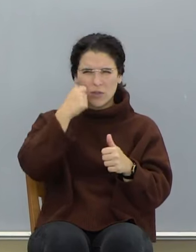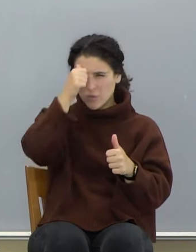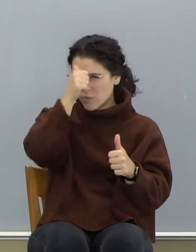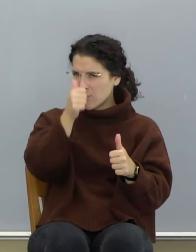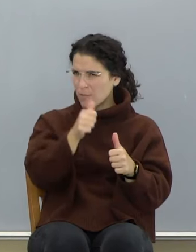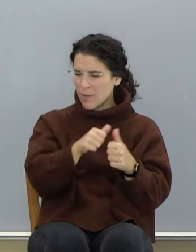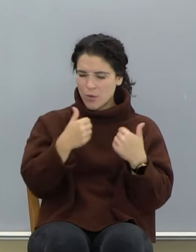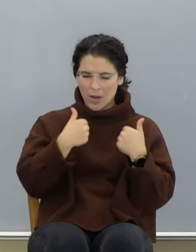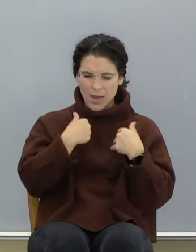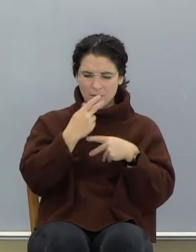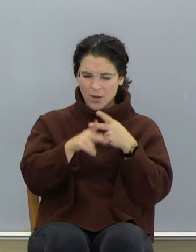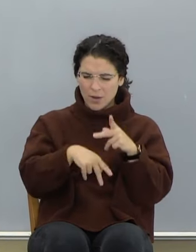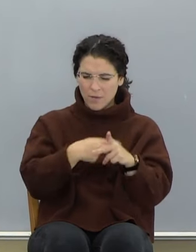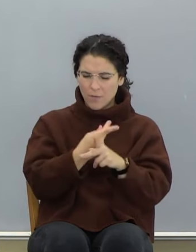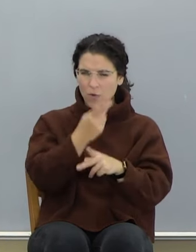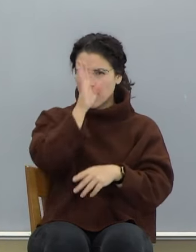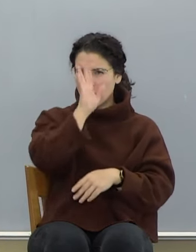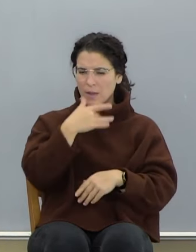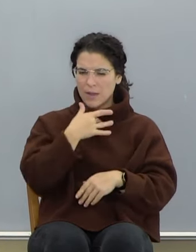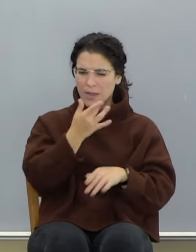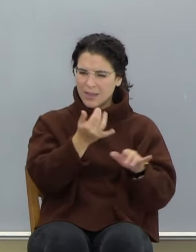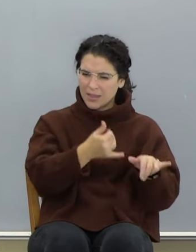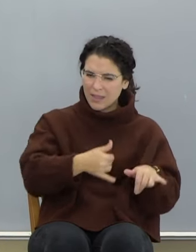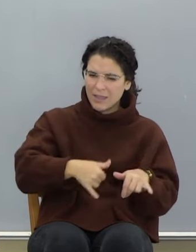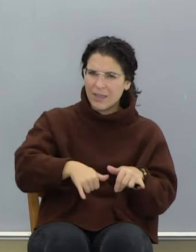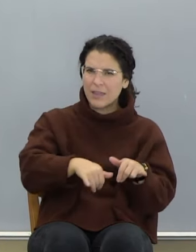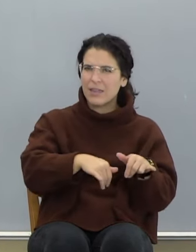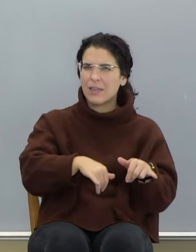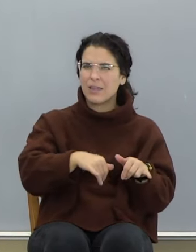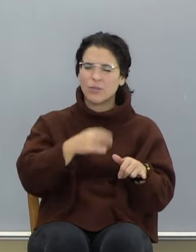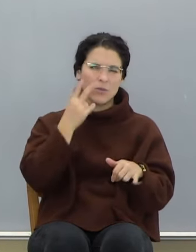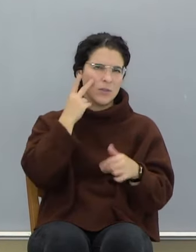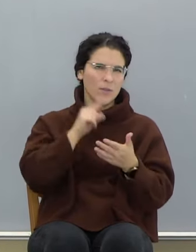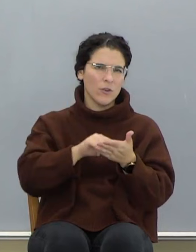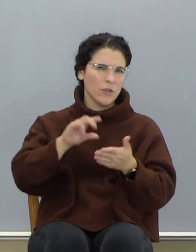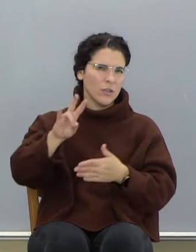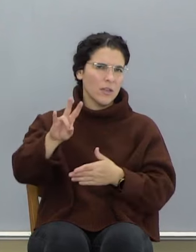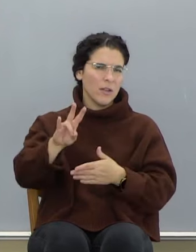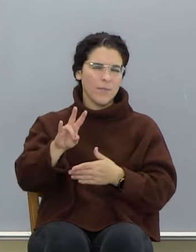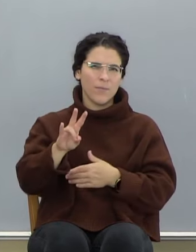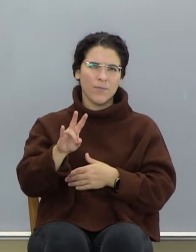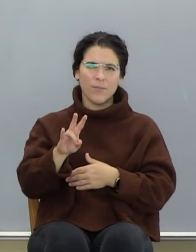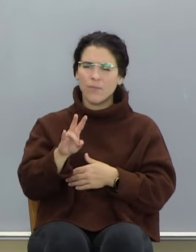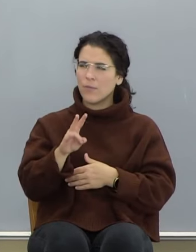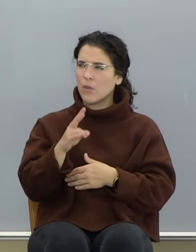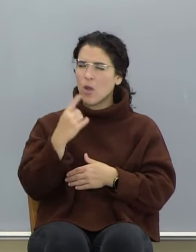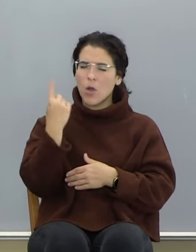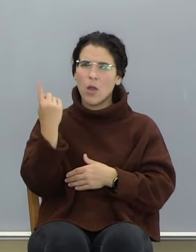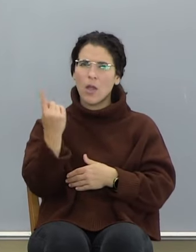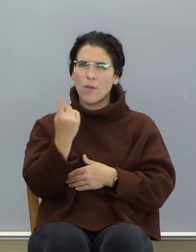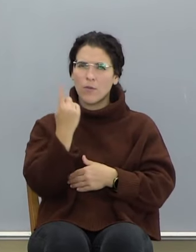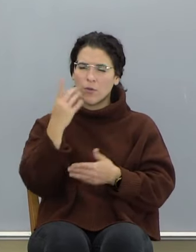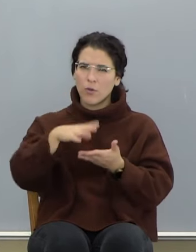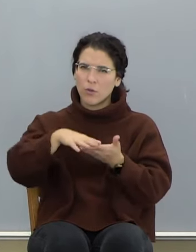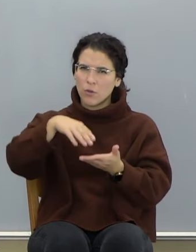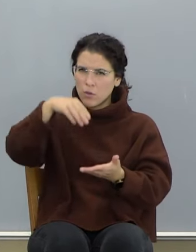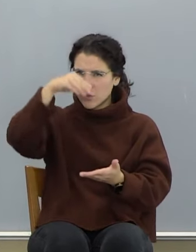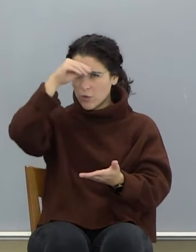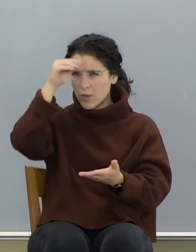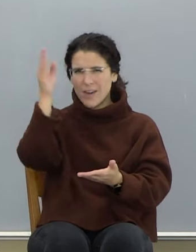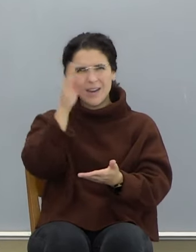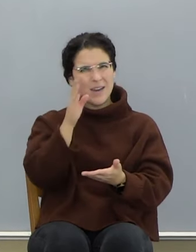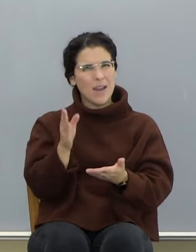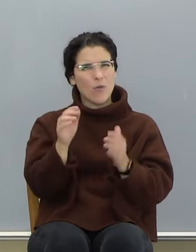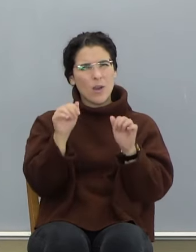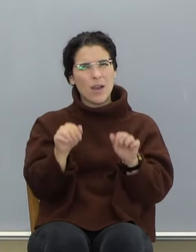a form of godliness. Look at verse 7, ever learning and never